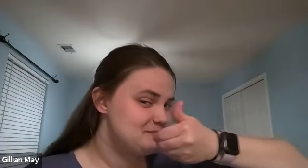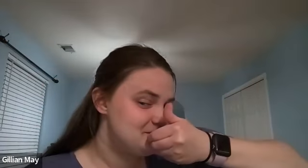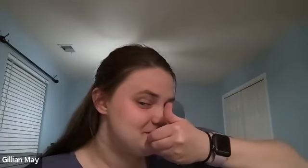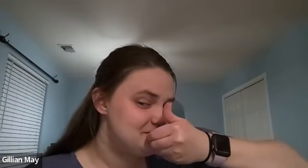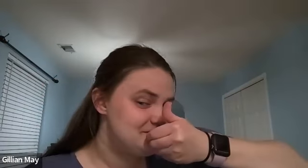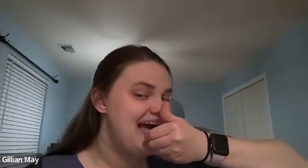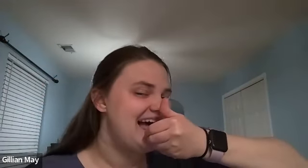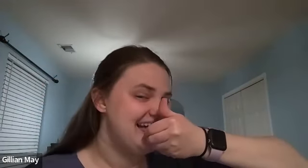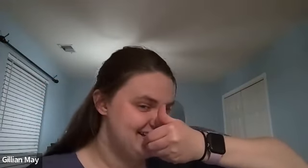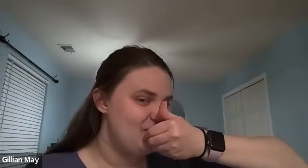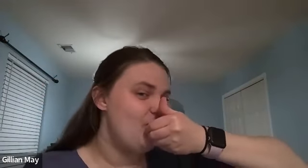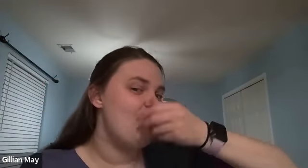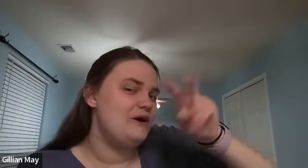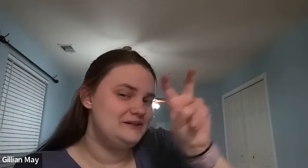Oh. Or